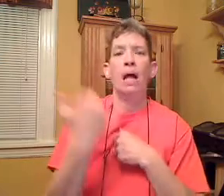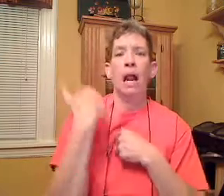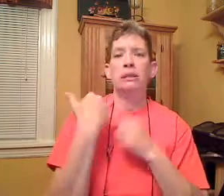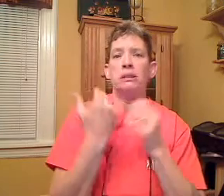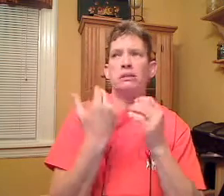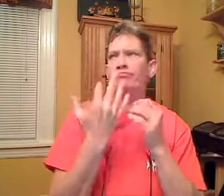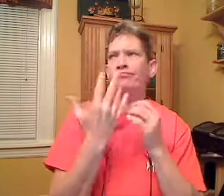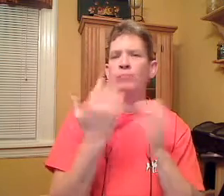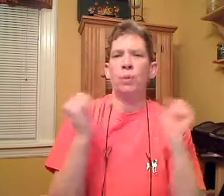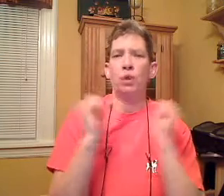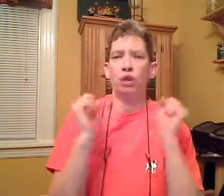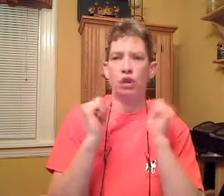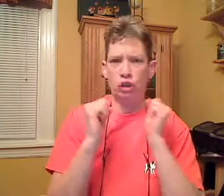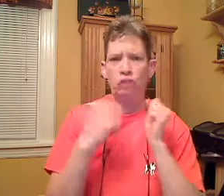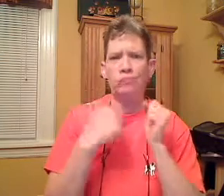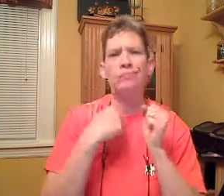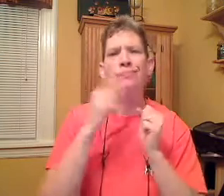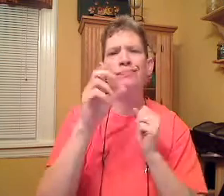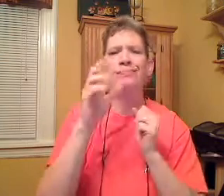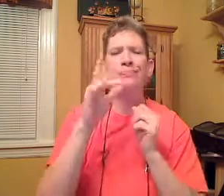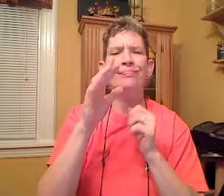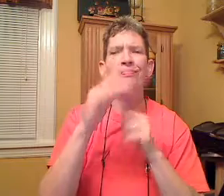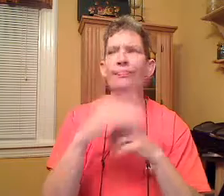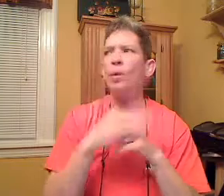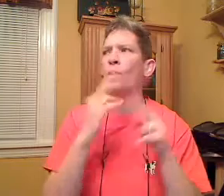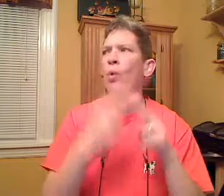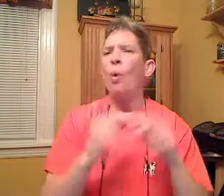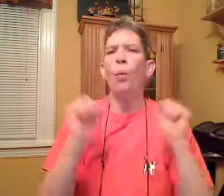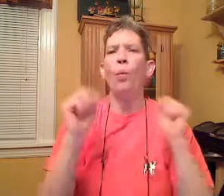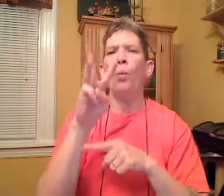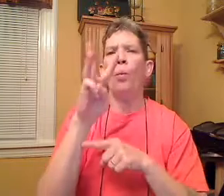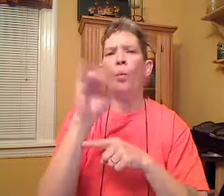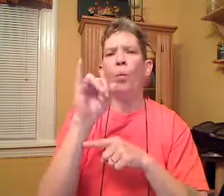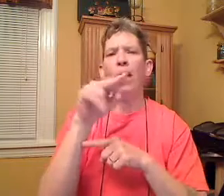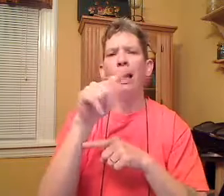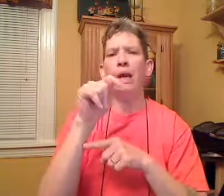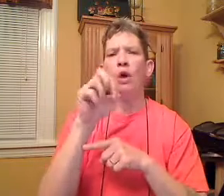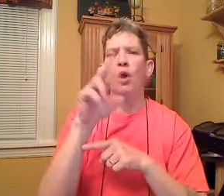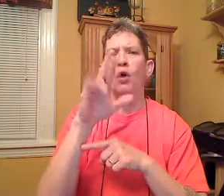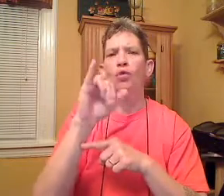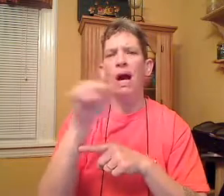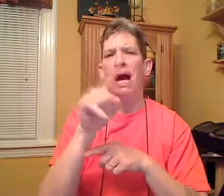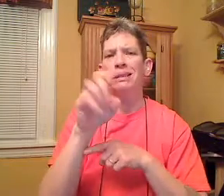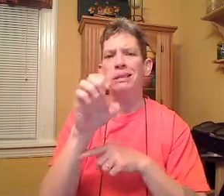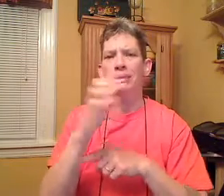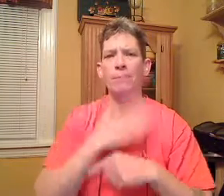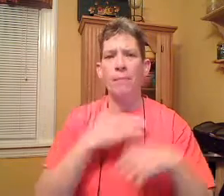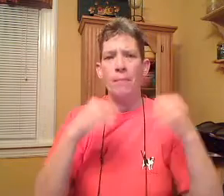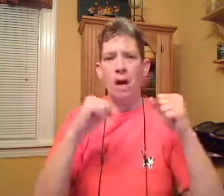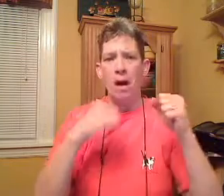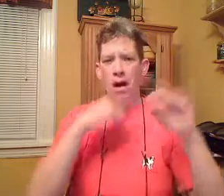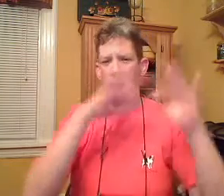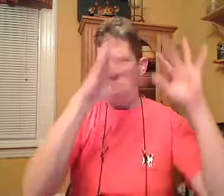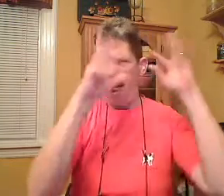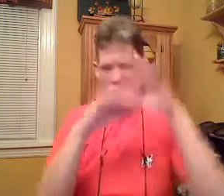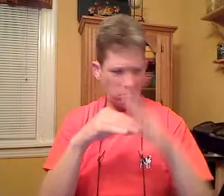because it is going to be a big game for most. Really kind of working there. Changers being, that's what we're having here, it's a great